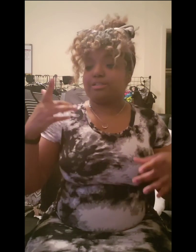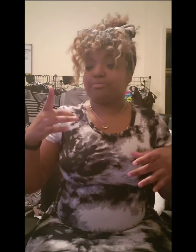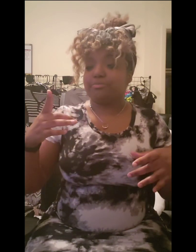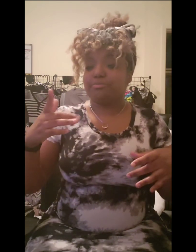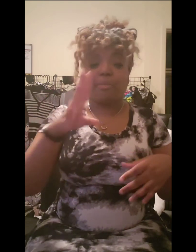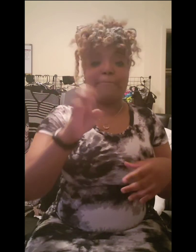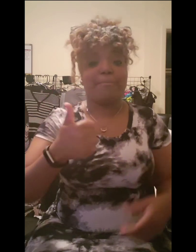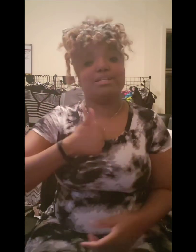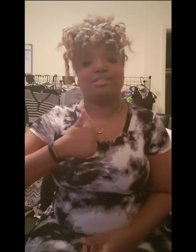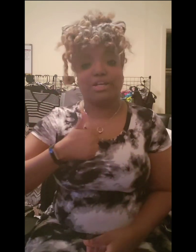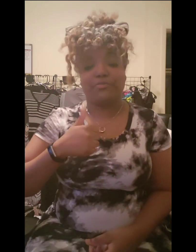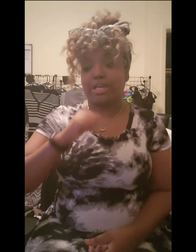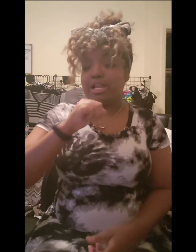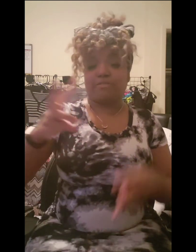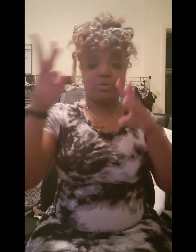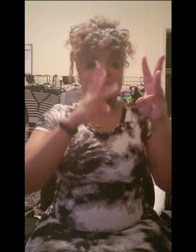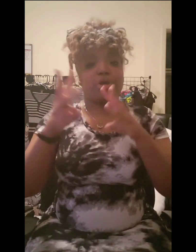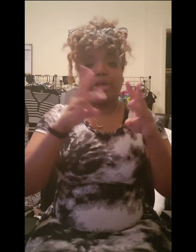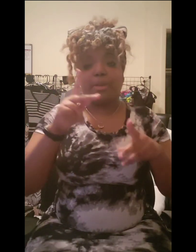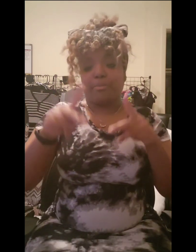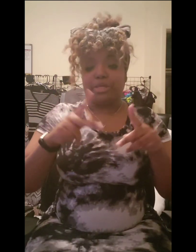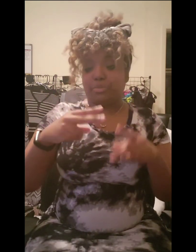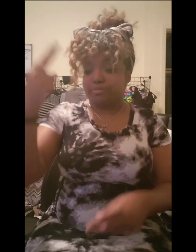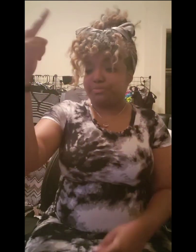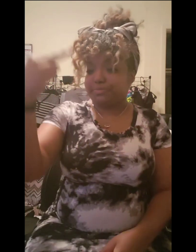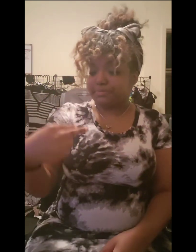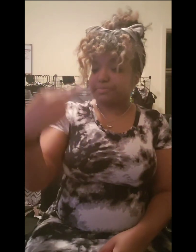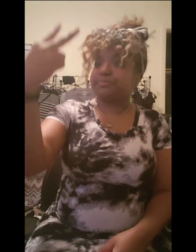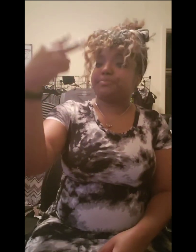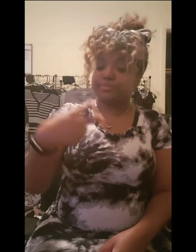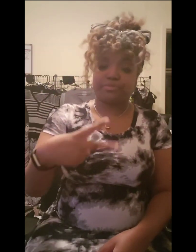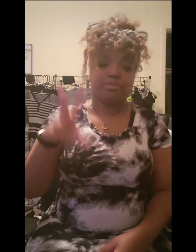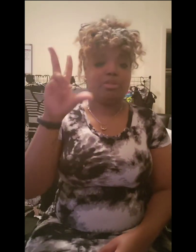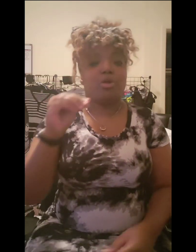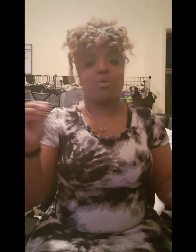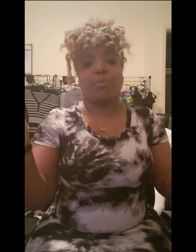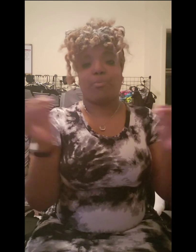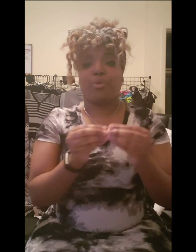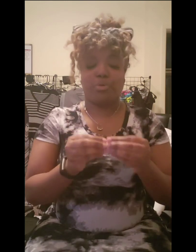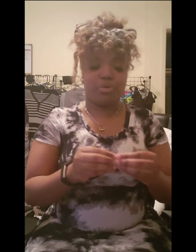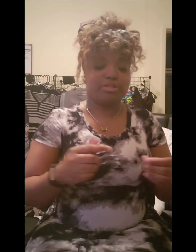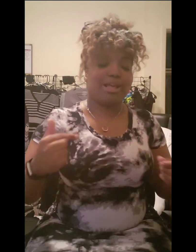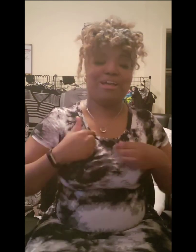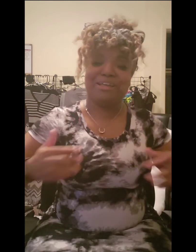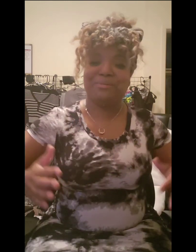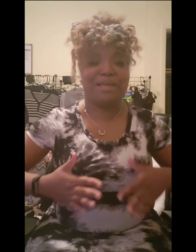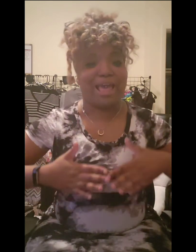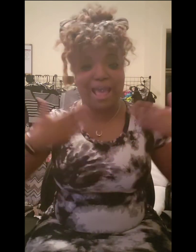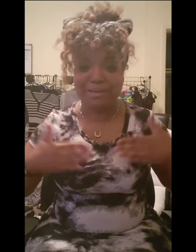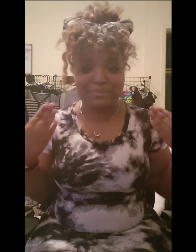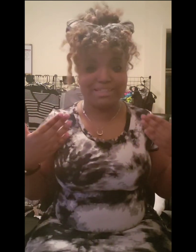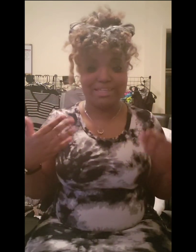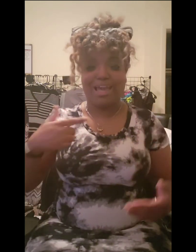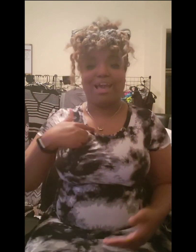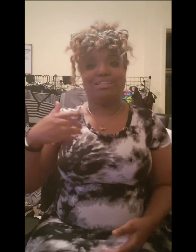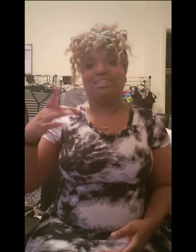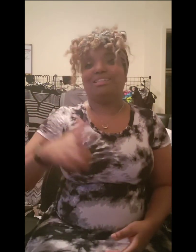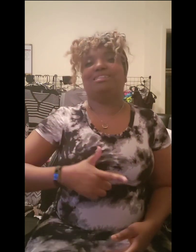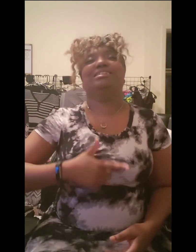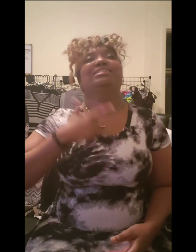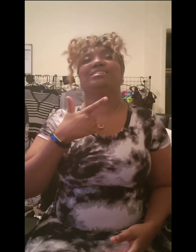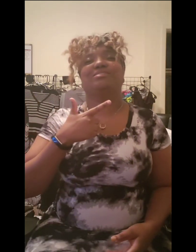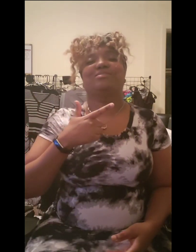that I don't have to hide anymore. I don't have to hide how I look. I don't have to worry about people staring at me and thinking negatively of